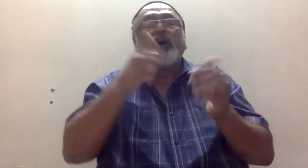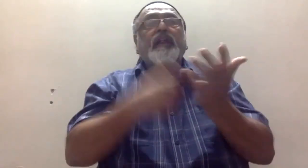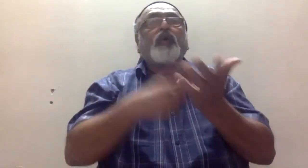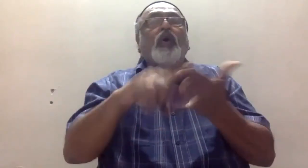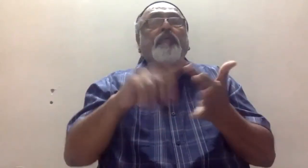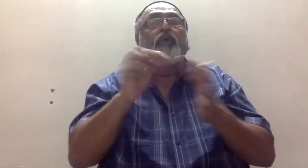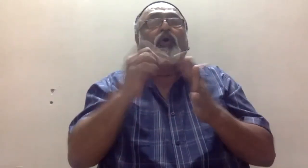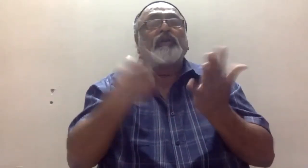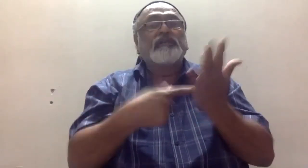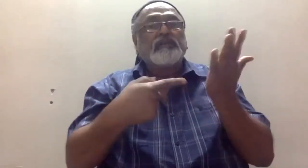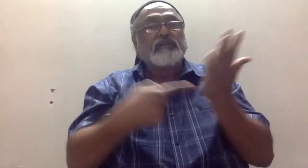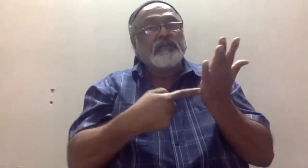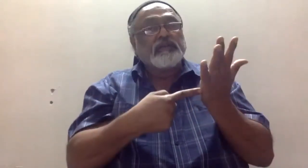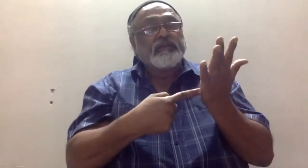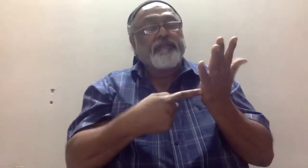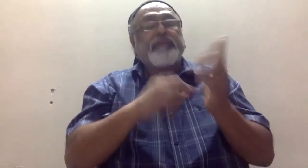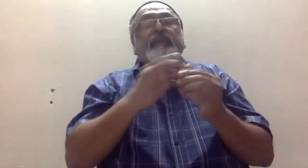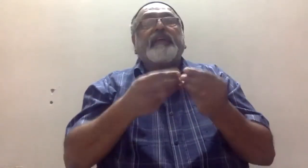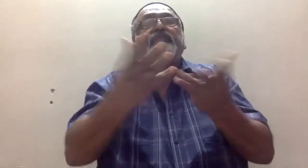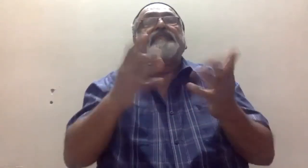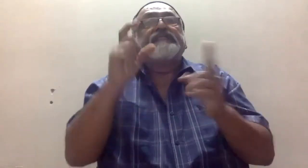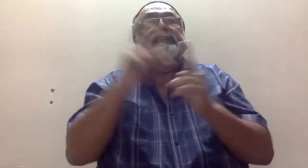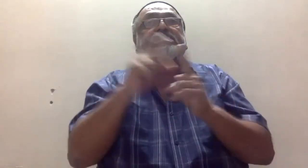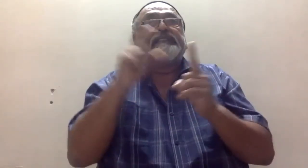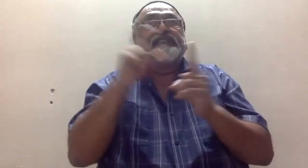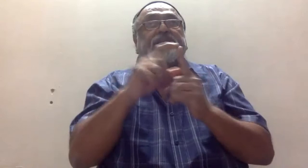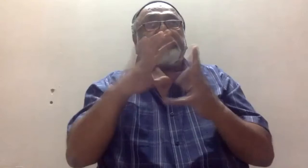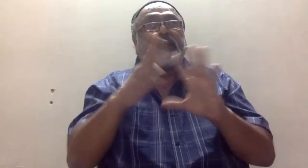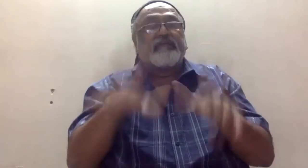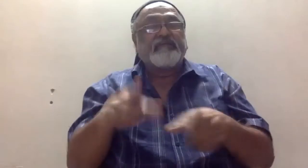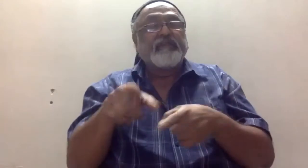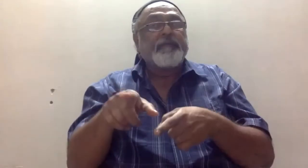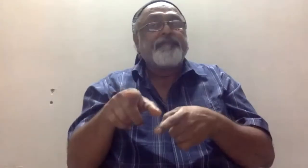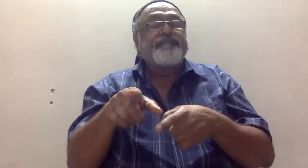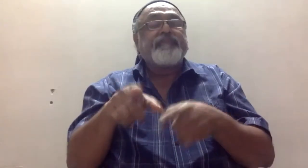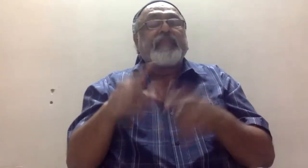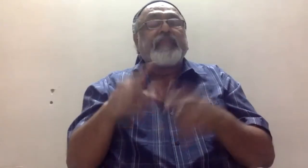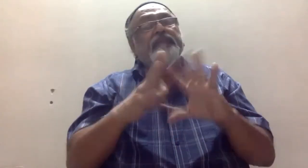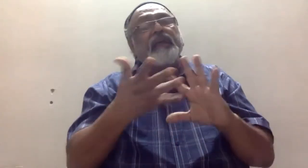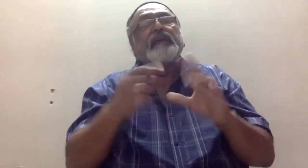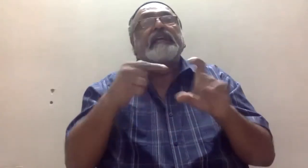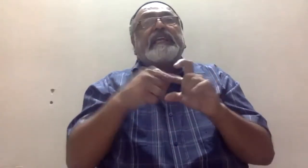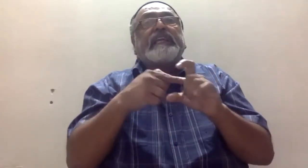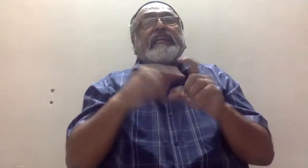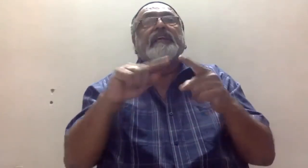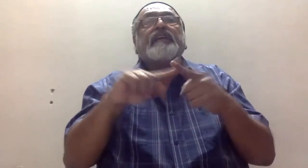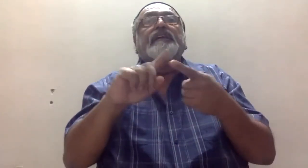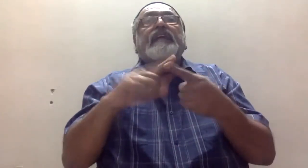being made available in CD formats. They can be made available in e-text format and to the judges. But I